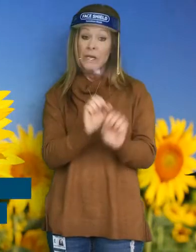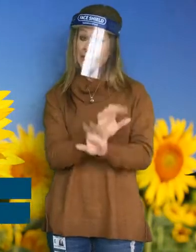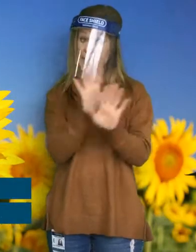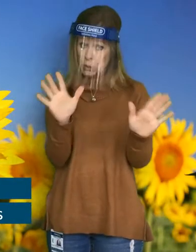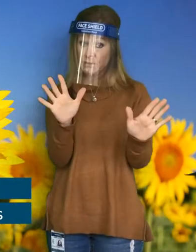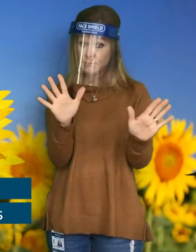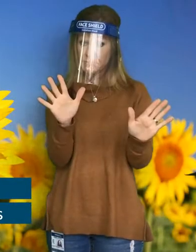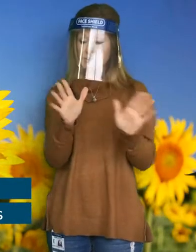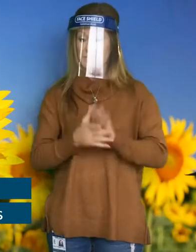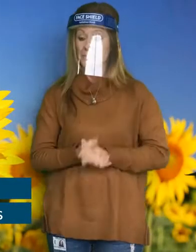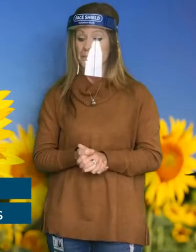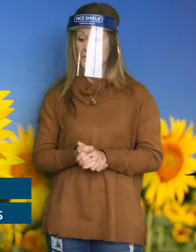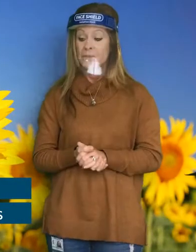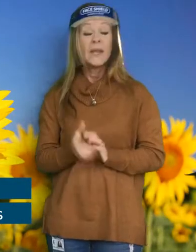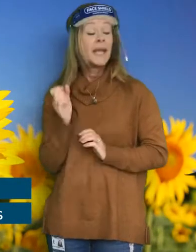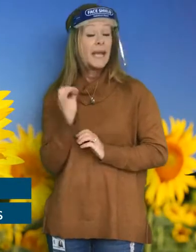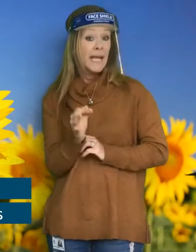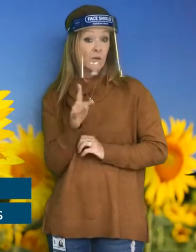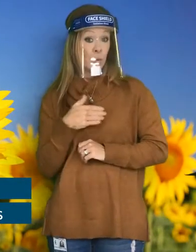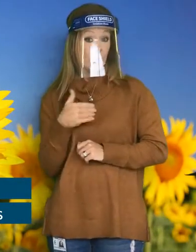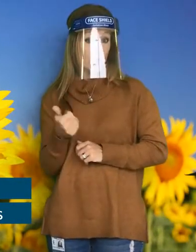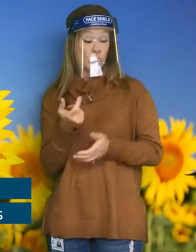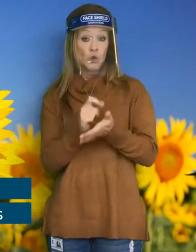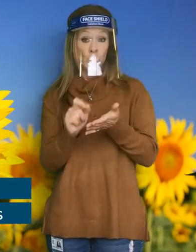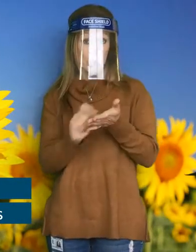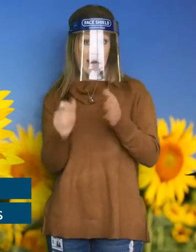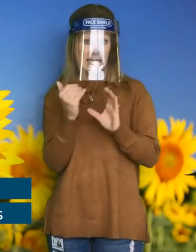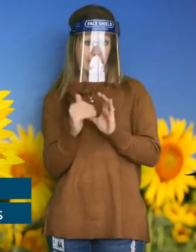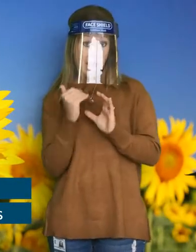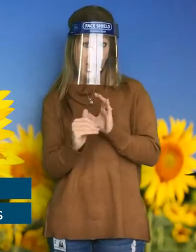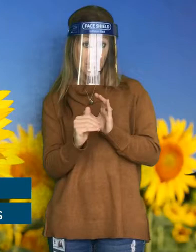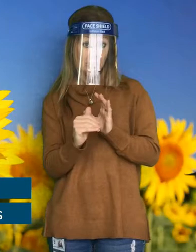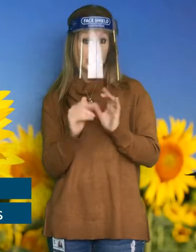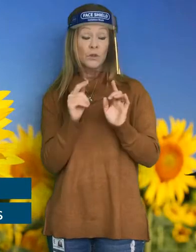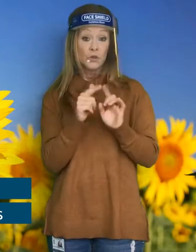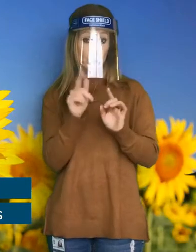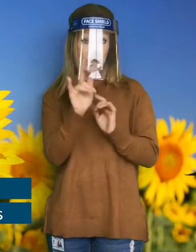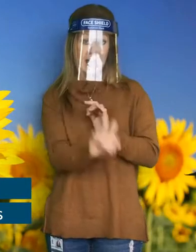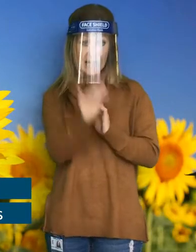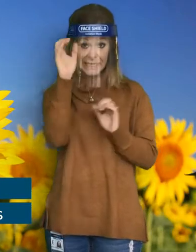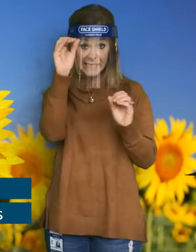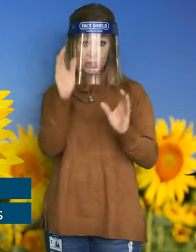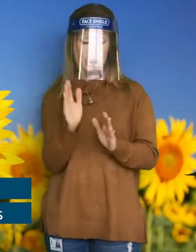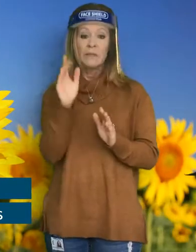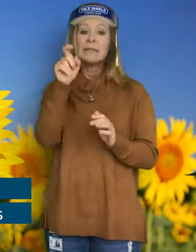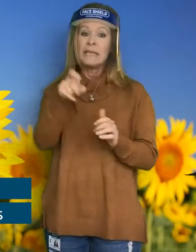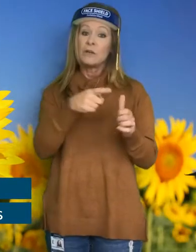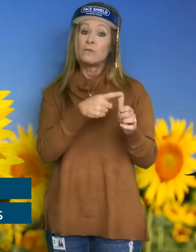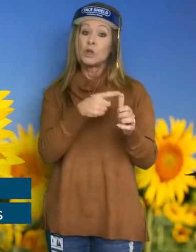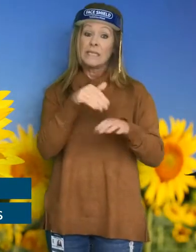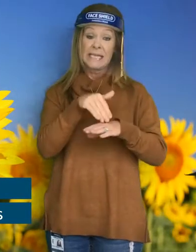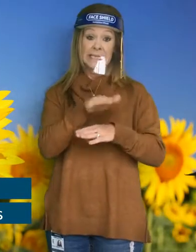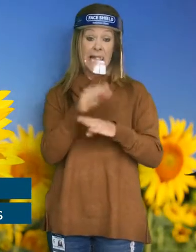clearly. If you prefer to write an email to the teacher, You'll need to first send